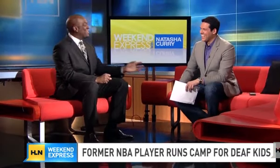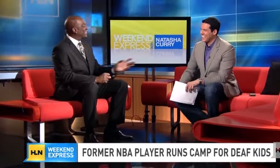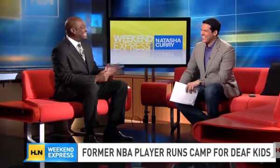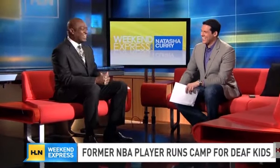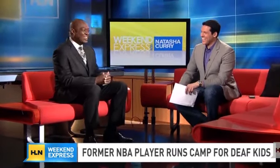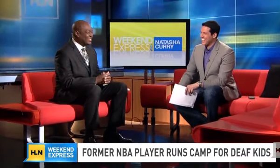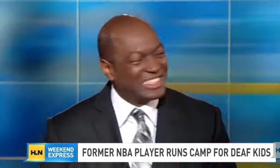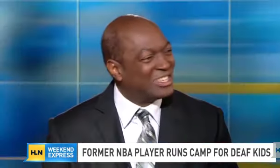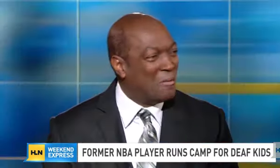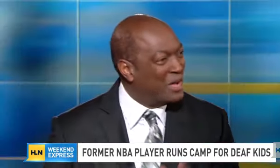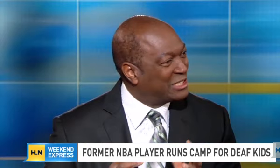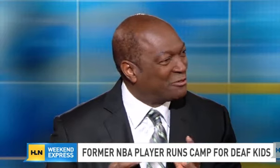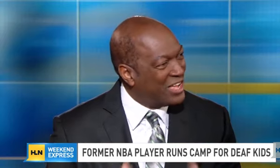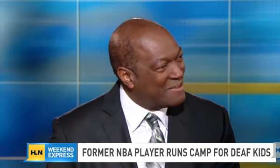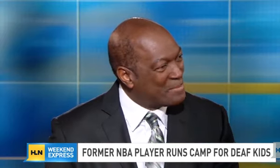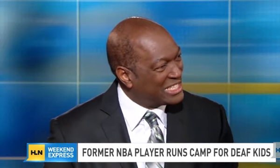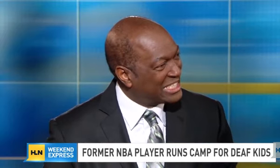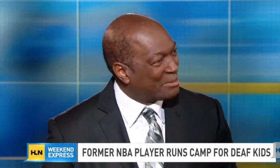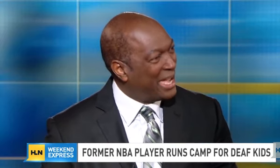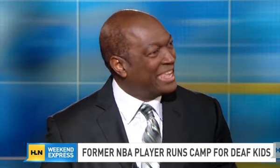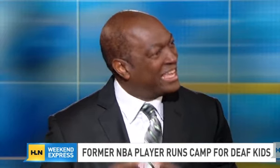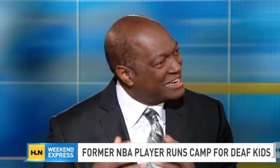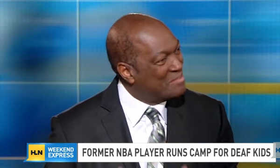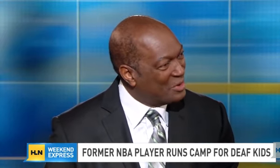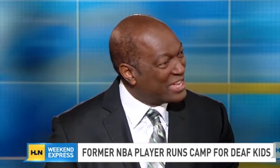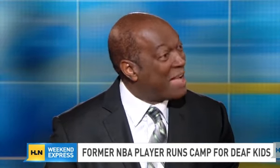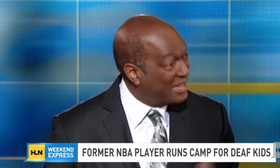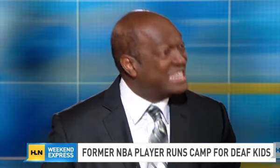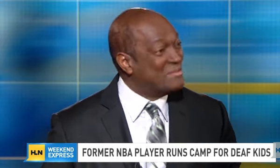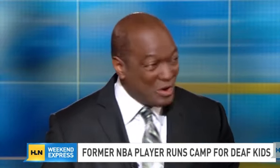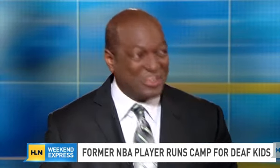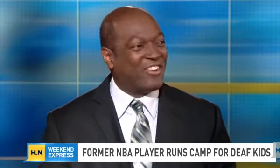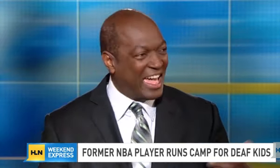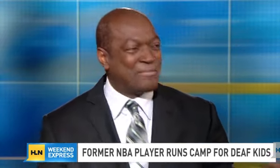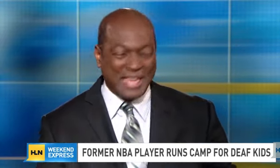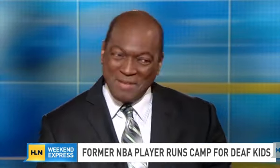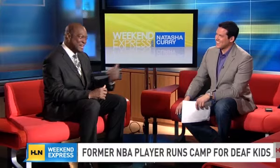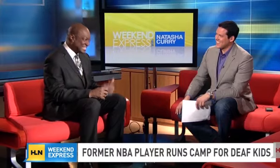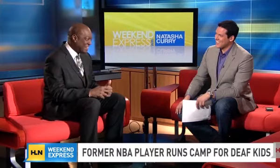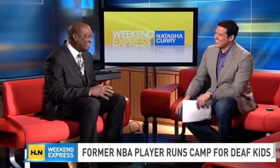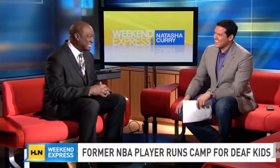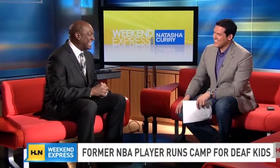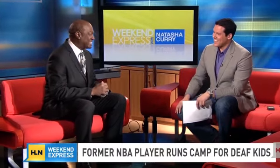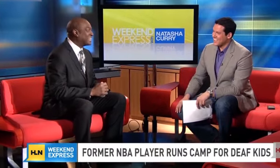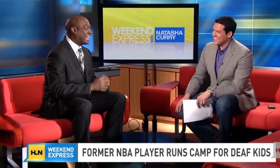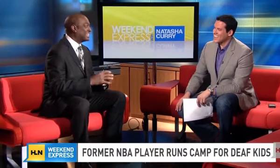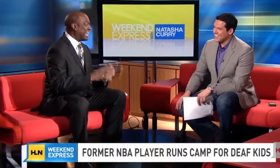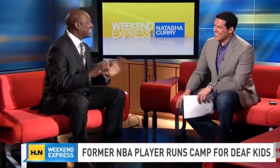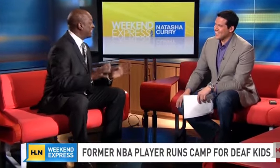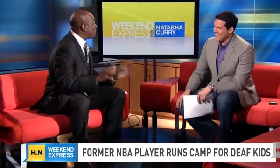But, Joe, it was so much fun participating. You're in the movie, right? I'm in the movie, right? Playing myself, which I think I can handle that